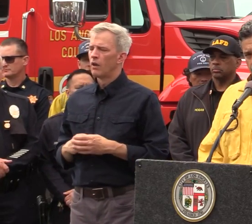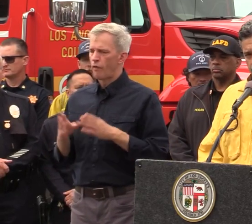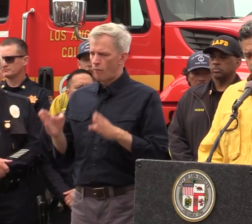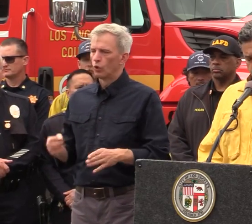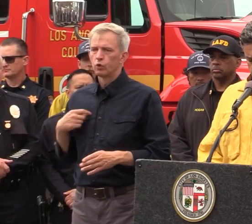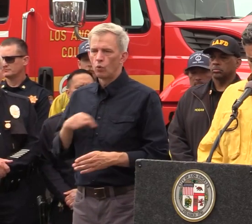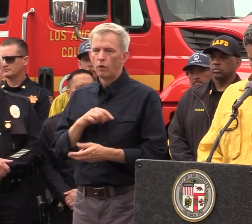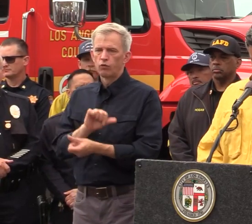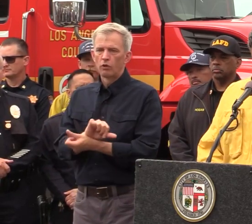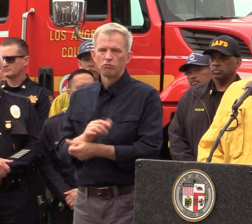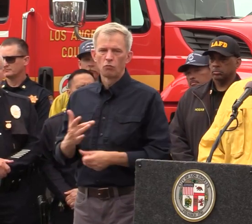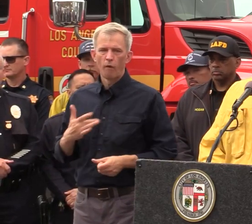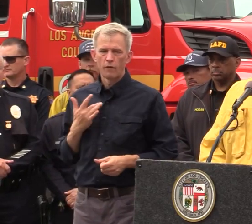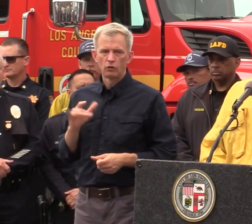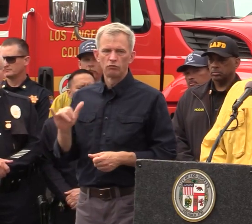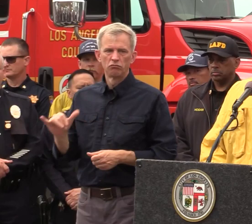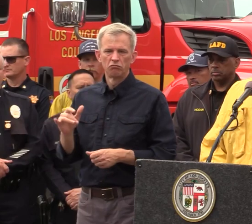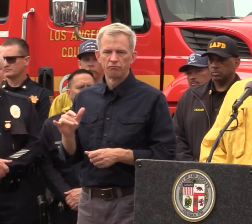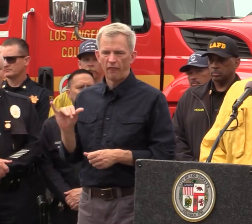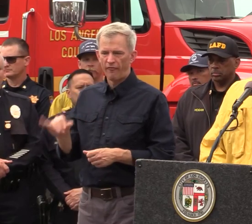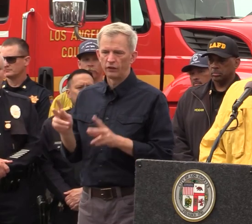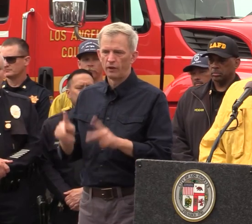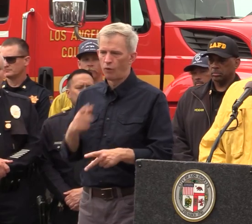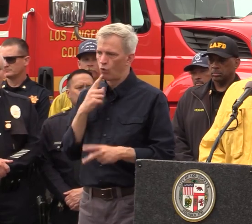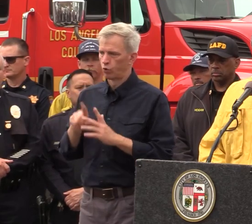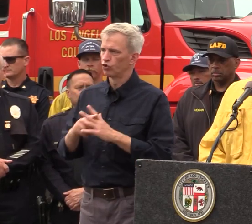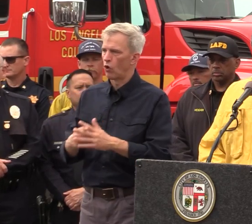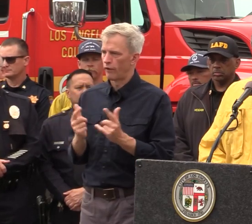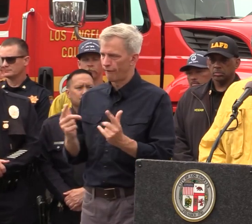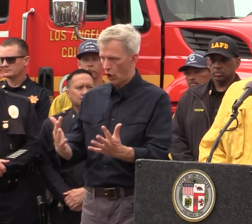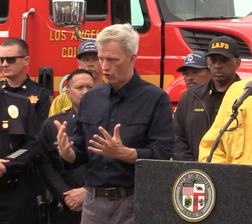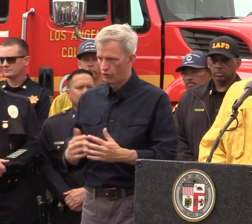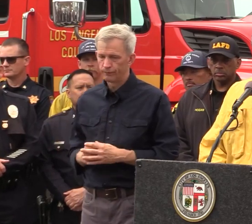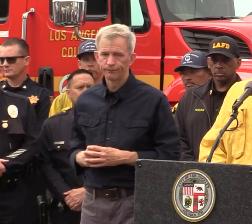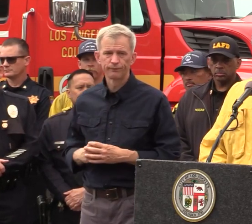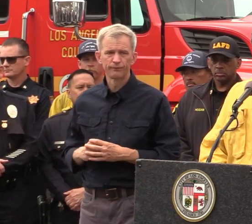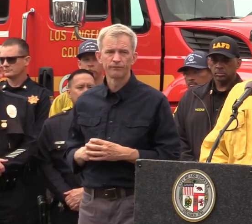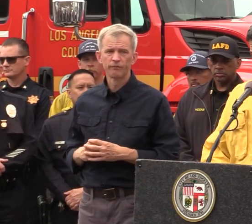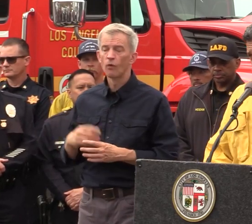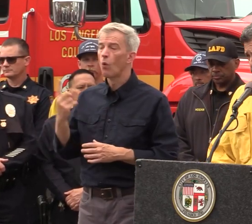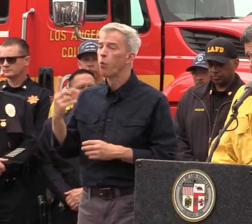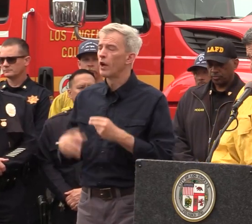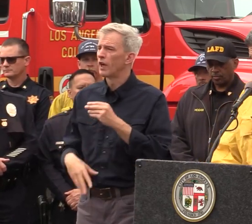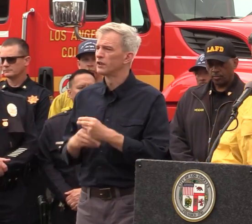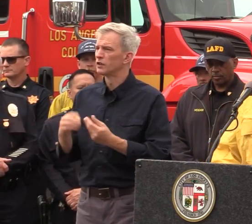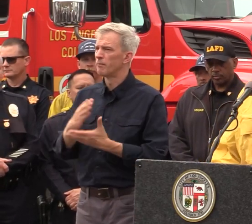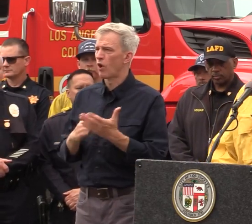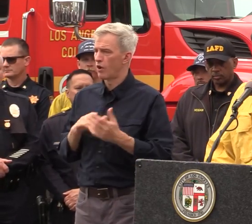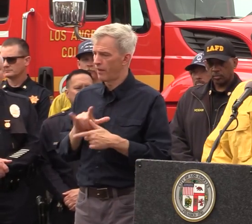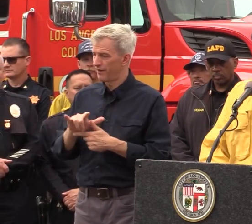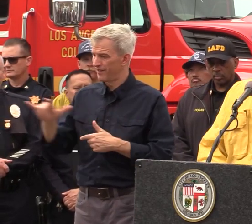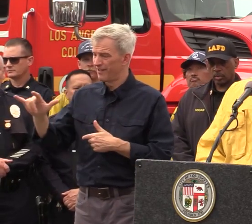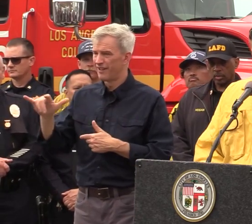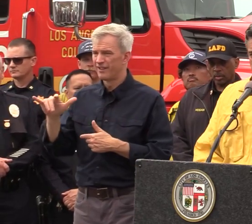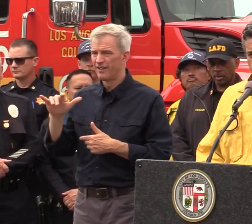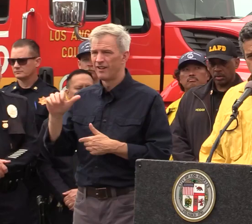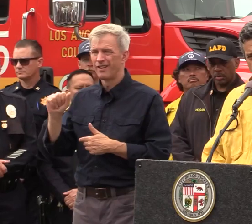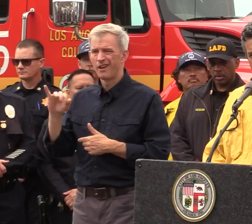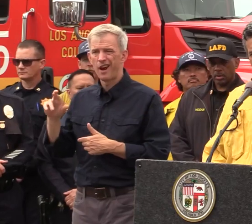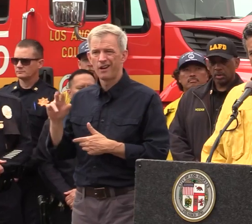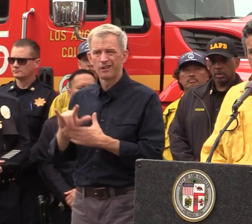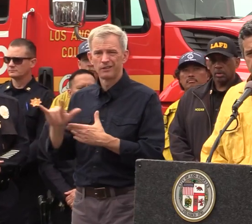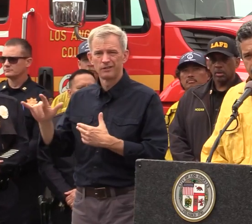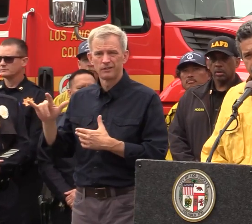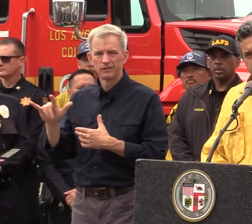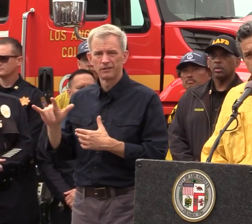feel we have the right person. One additional piece about our air tankers. As I was walking over here, I was told that our